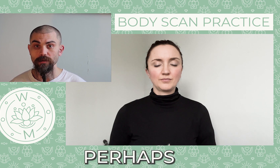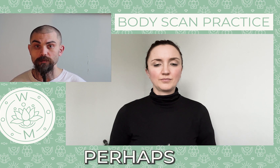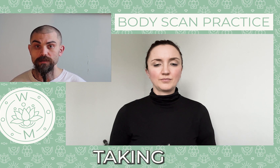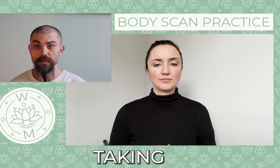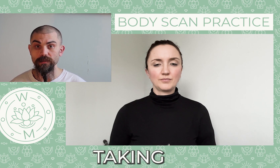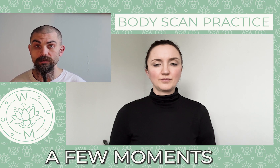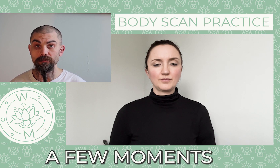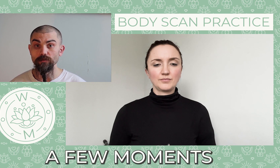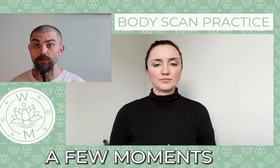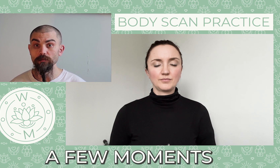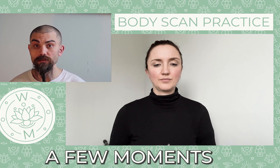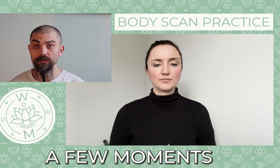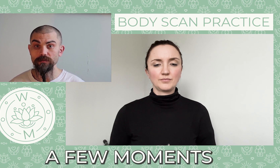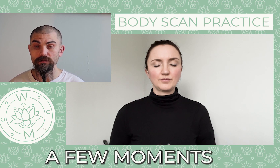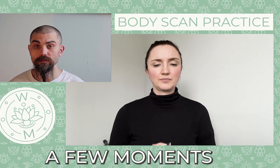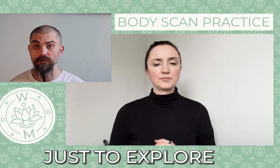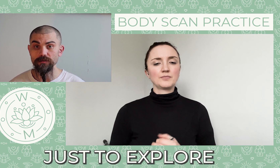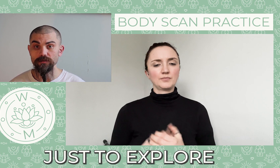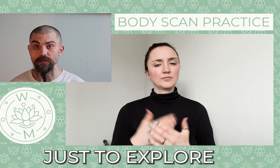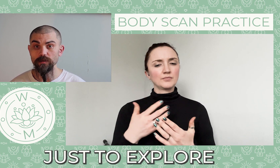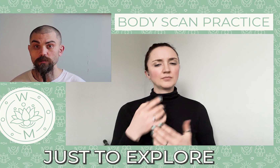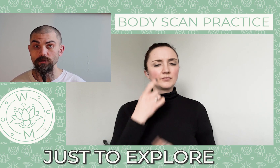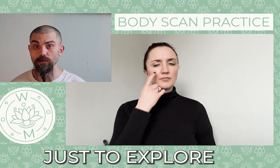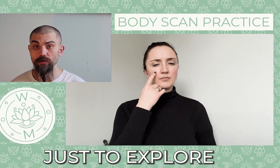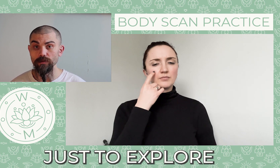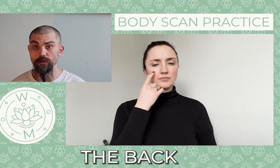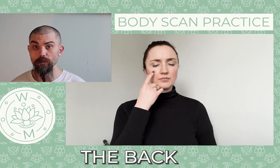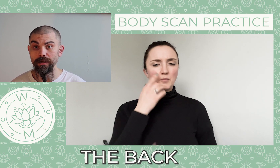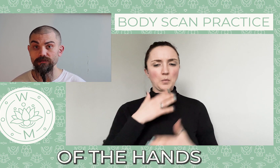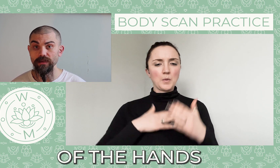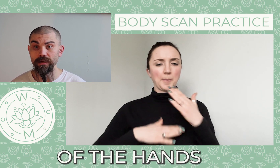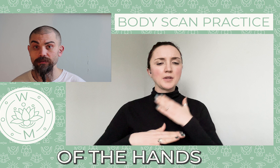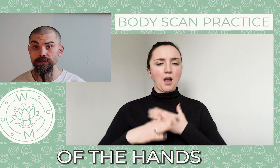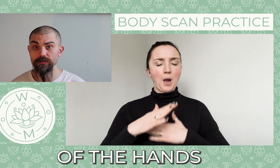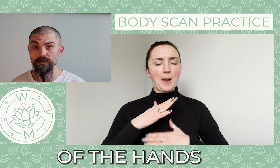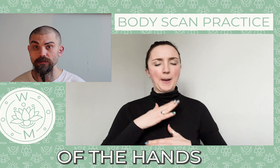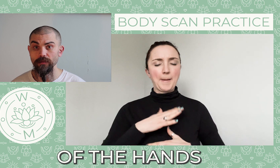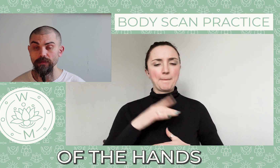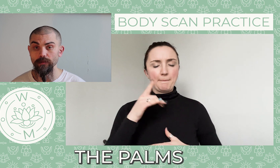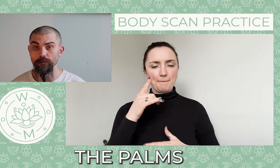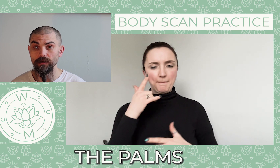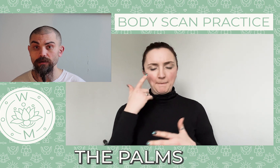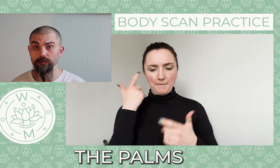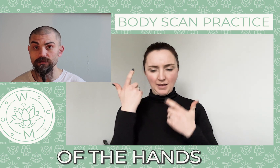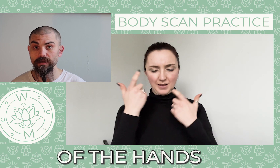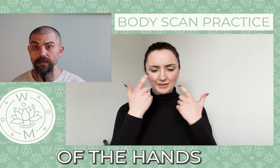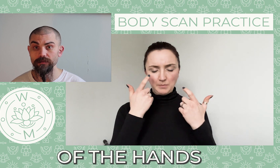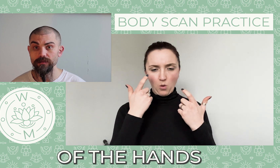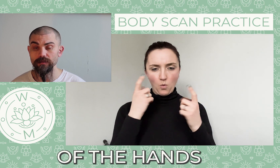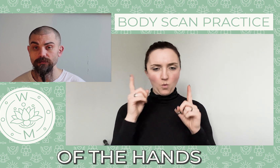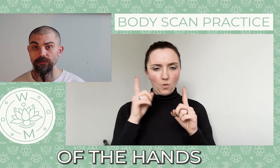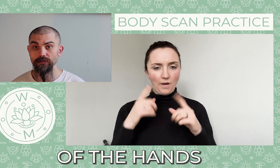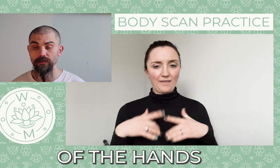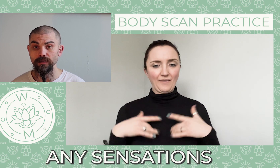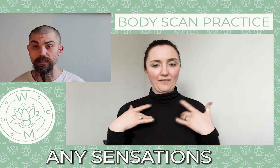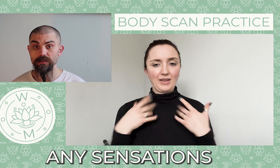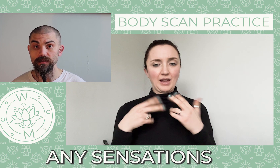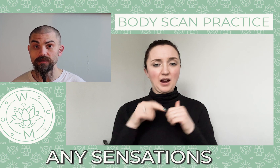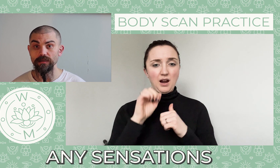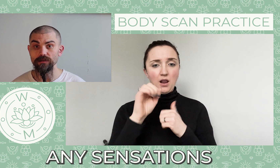Perhaps taking a few moments just to explore the back of the hands, the palms of the hands, any